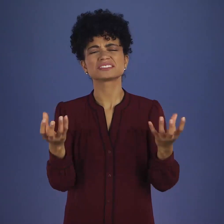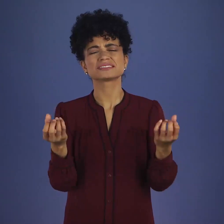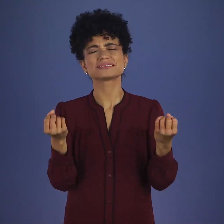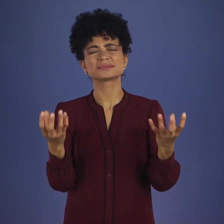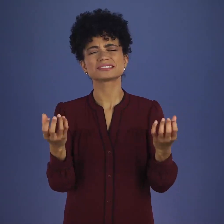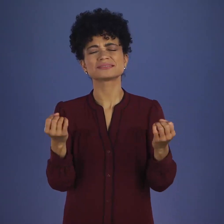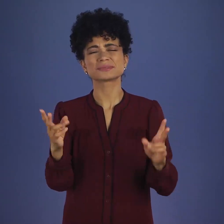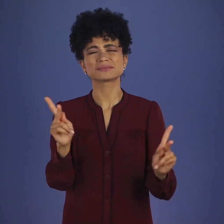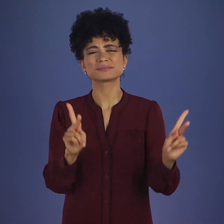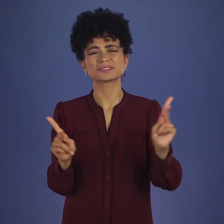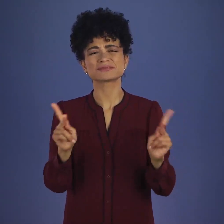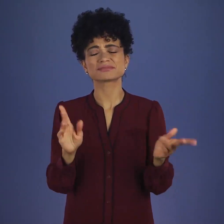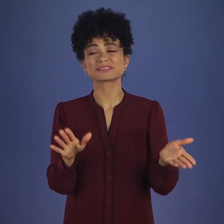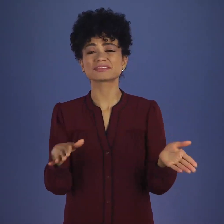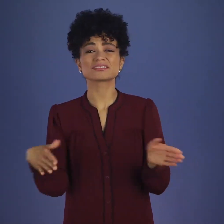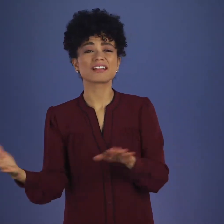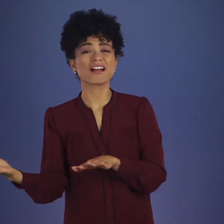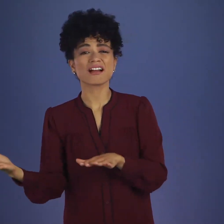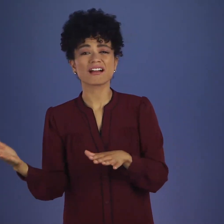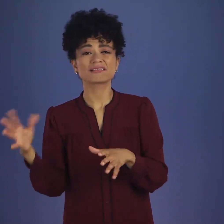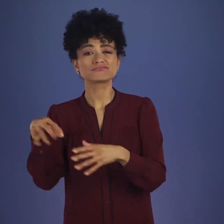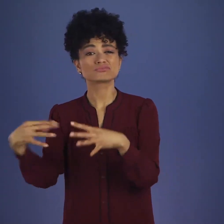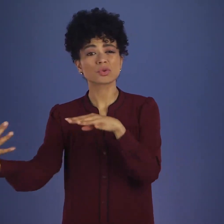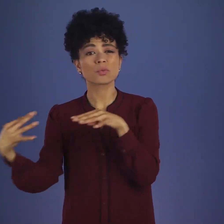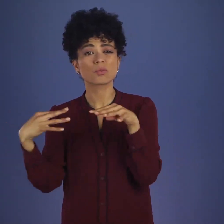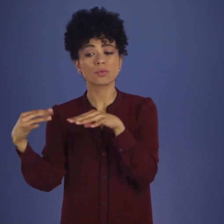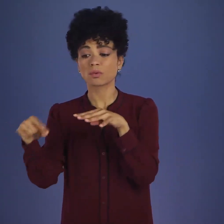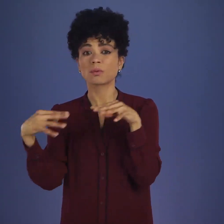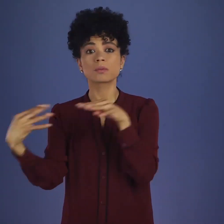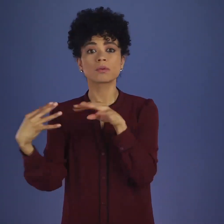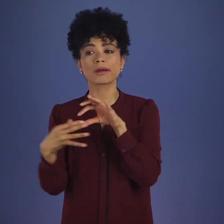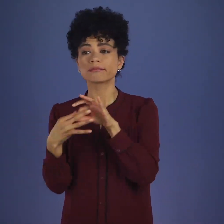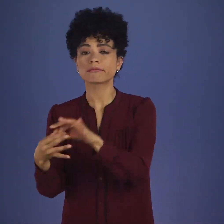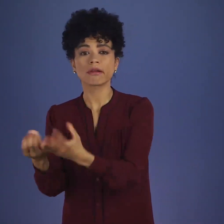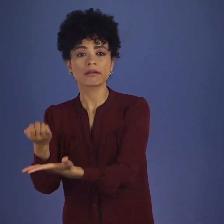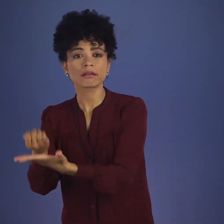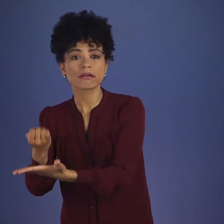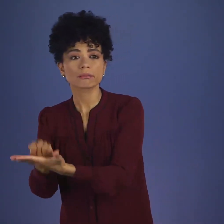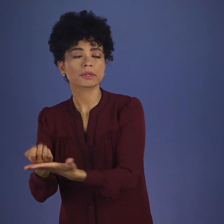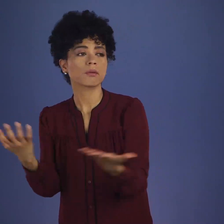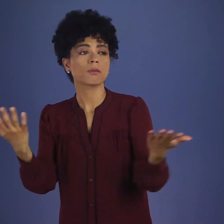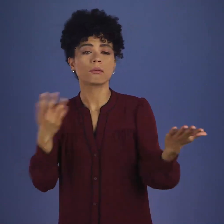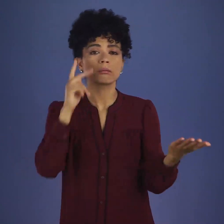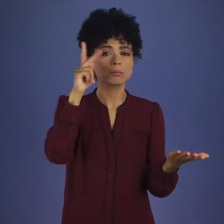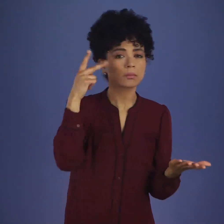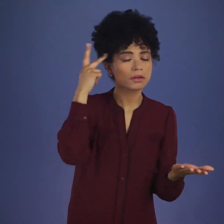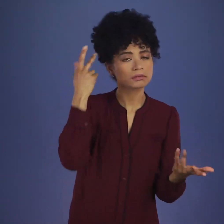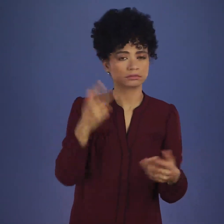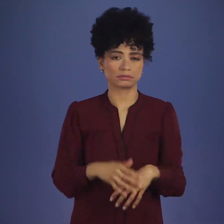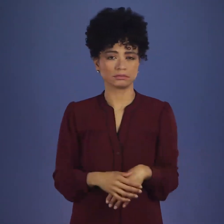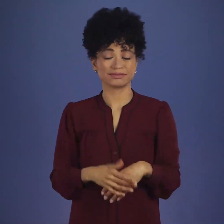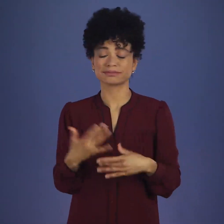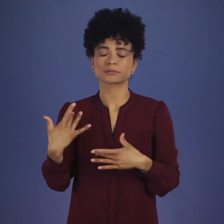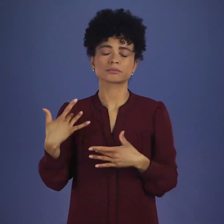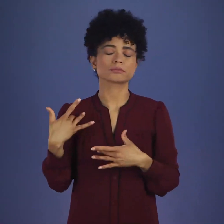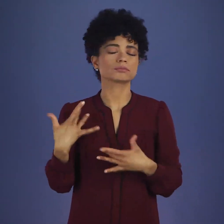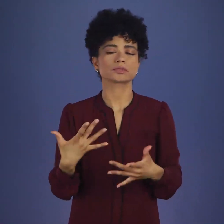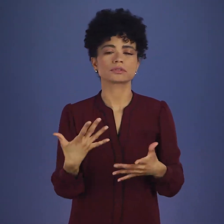In our own times, we have seen millions die in political and economic wars, often spurred by